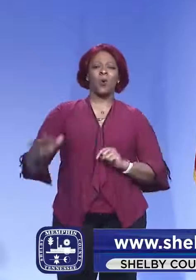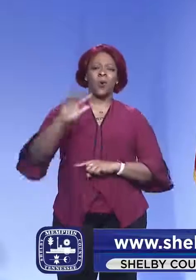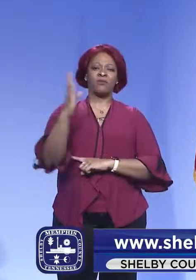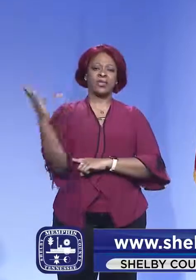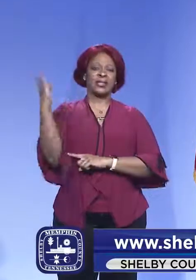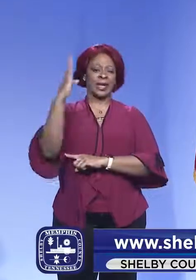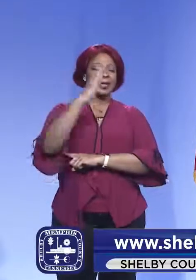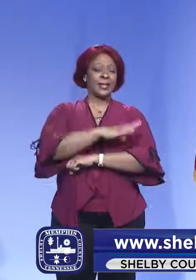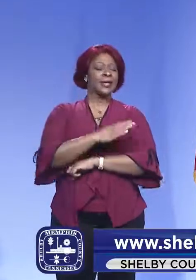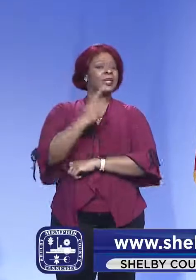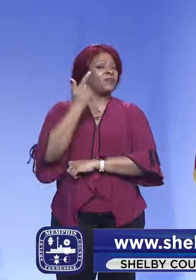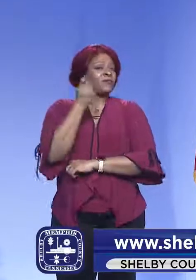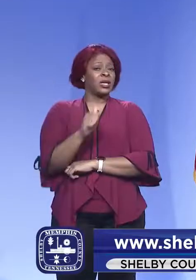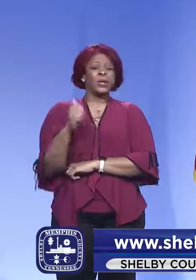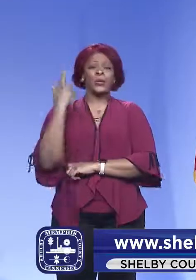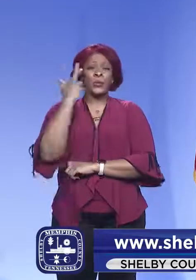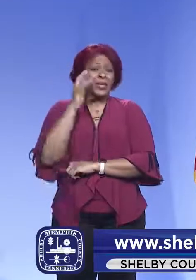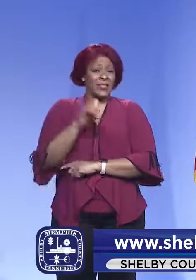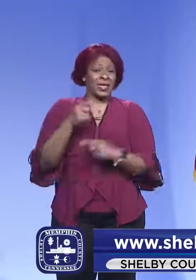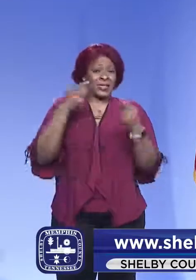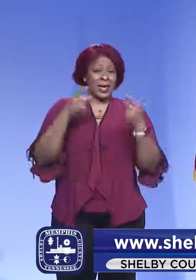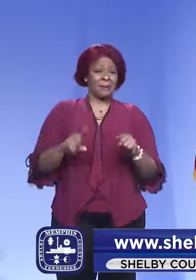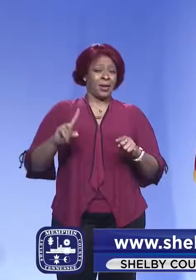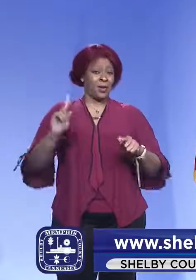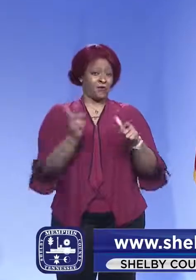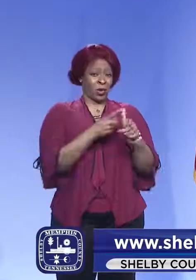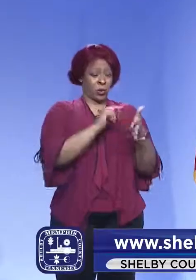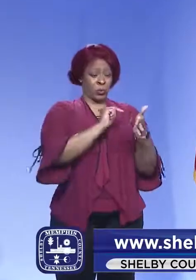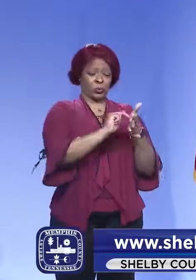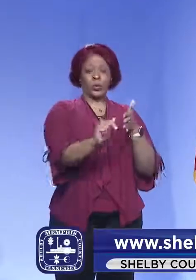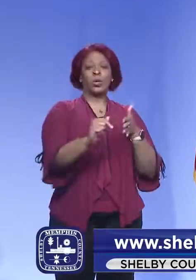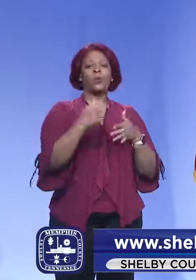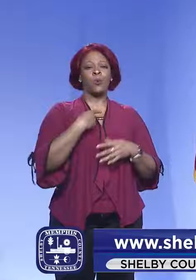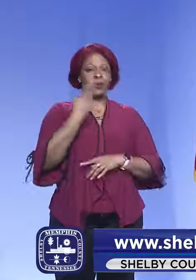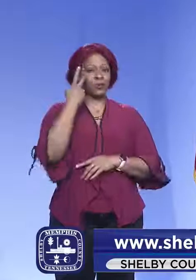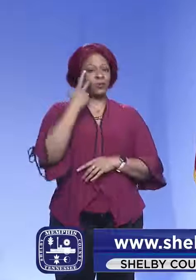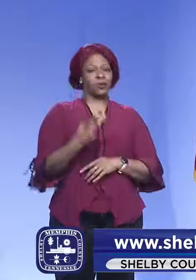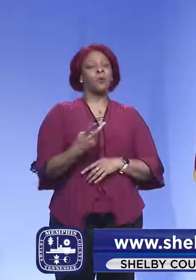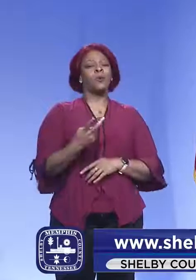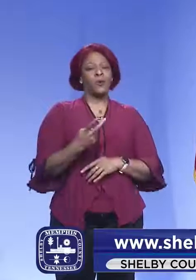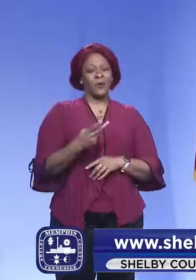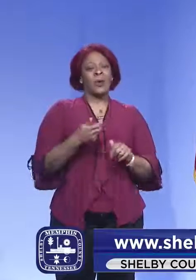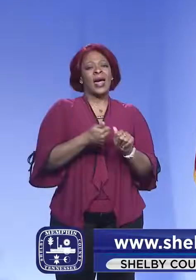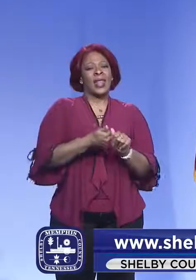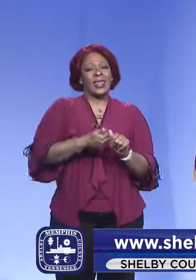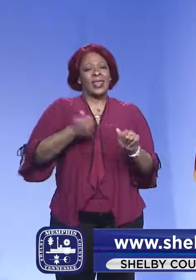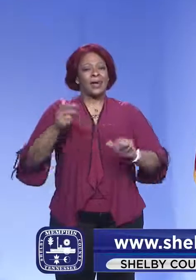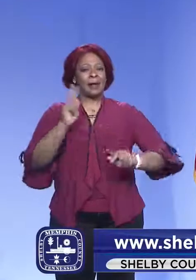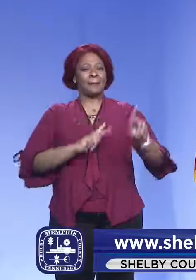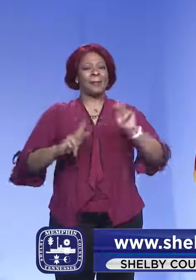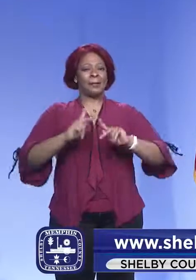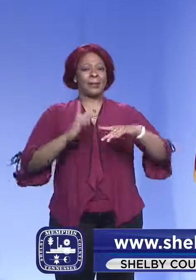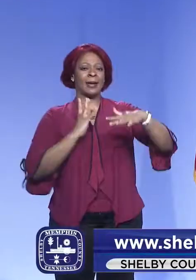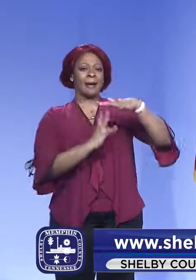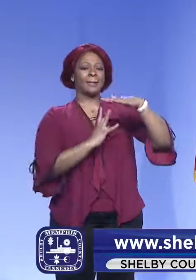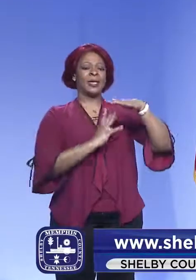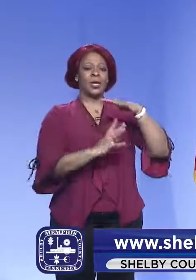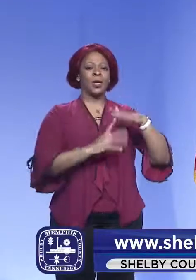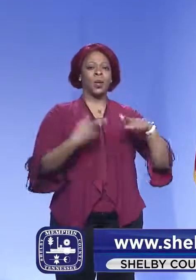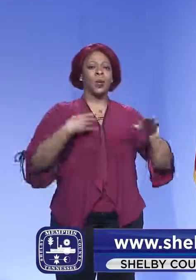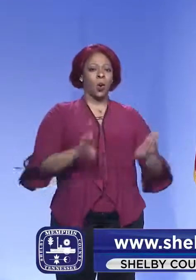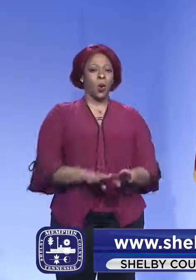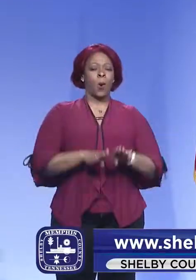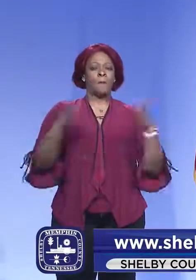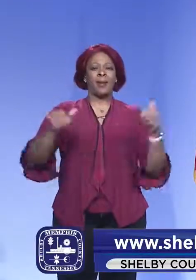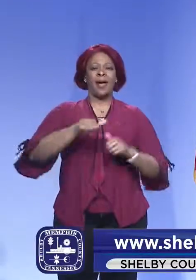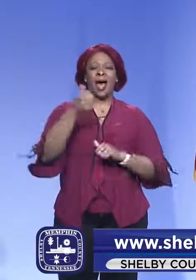day. If for any reason, and this happened the very first week, we saw that there were lags in people coming in, we opened it